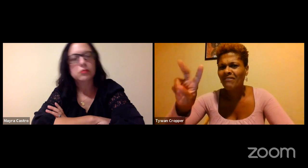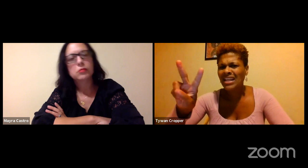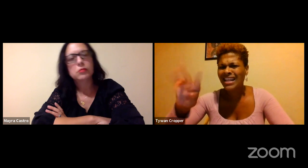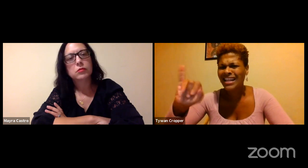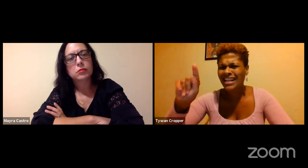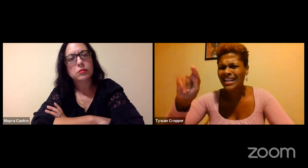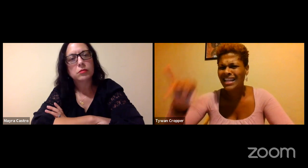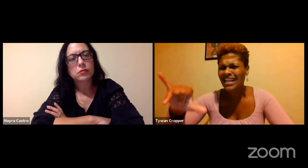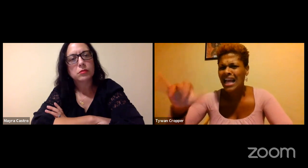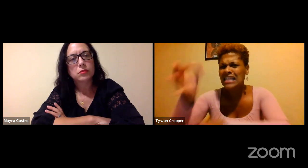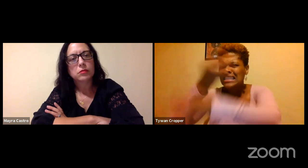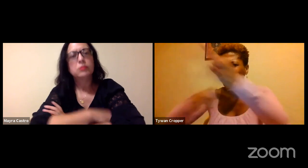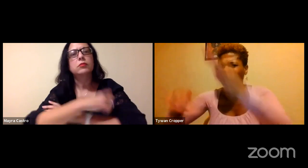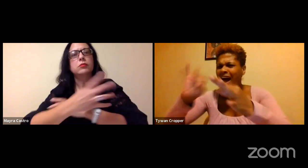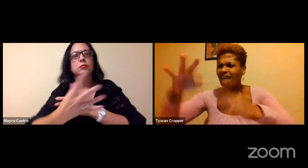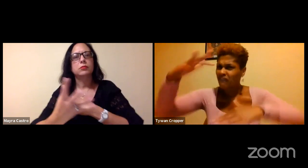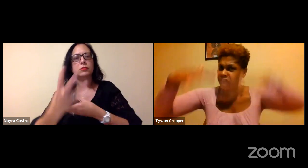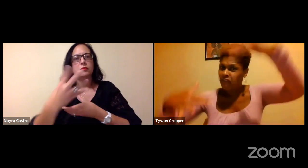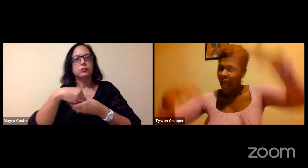instead of